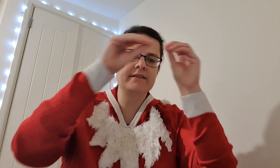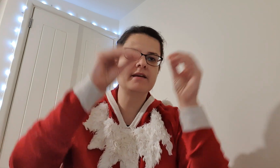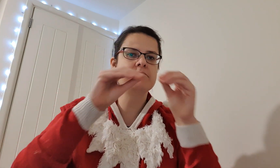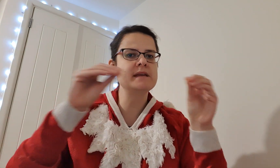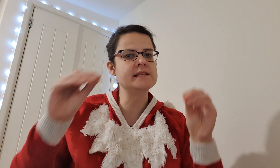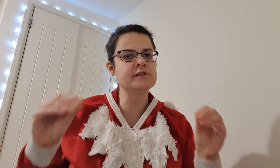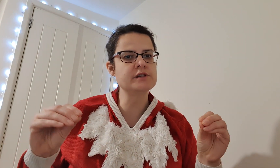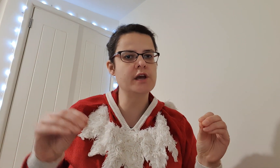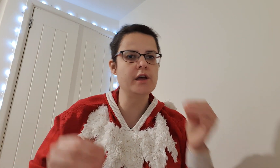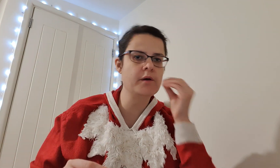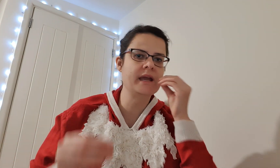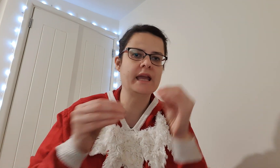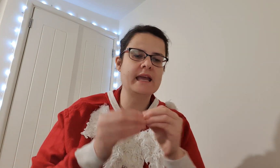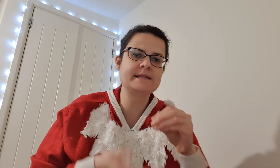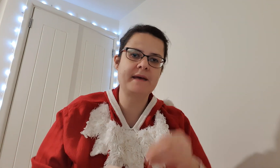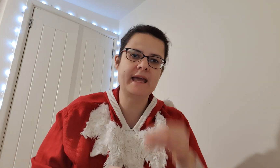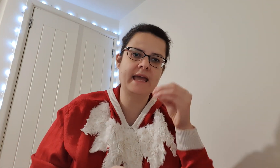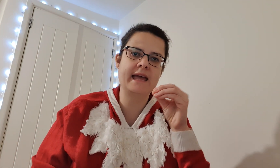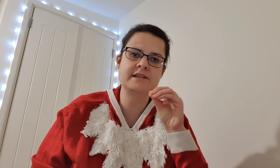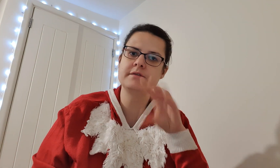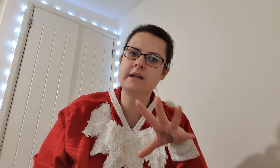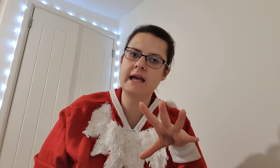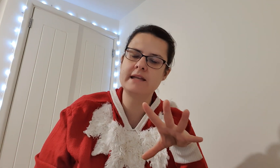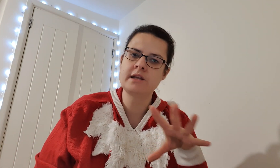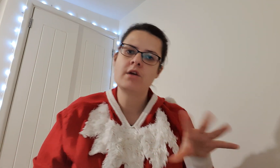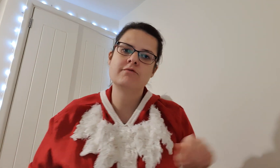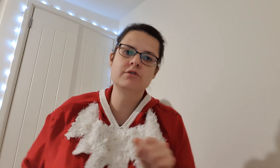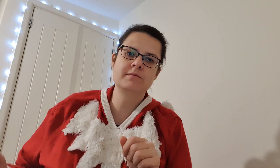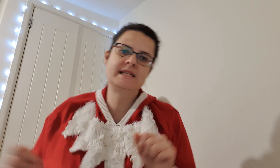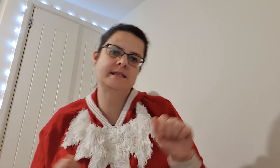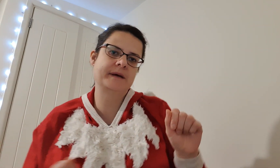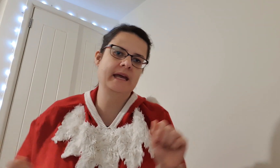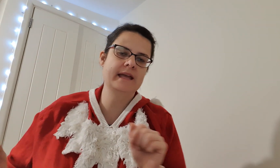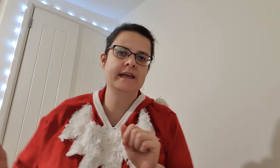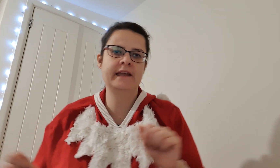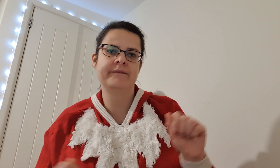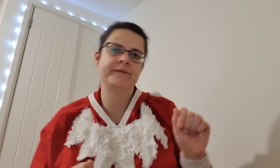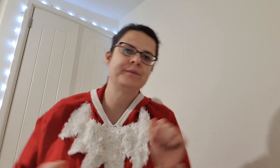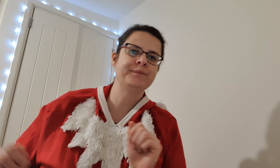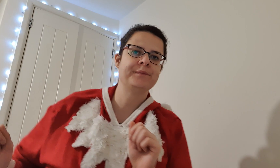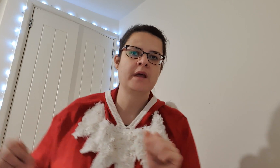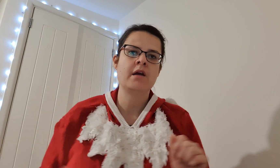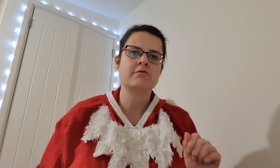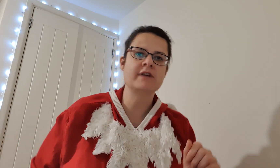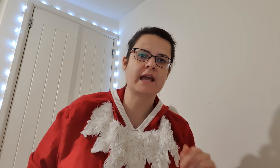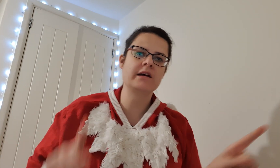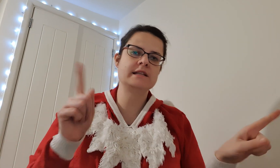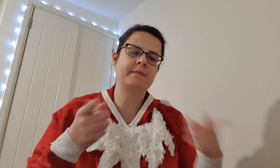the mistletoe and kiss by candlelight. Mood is swaying, records